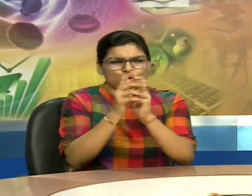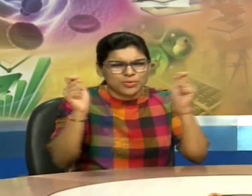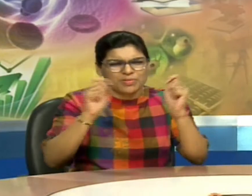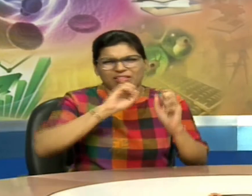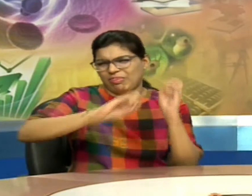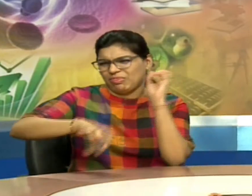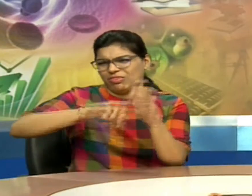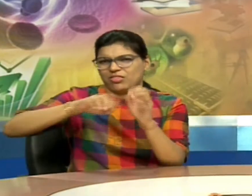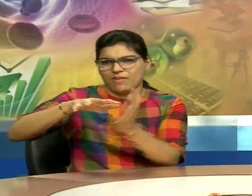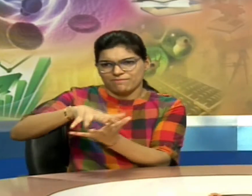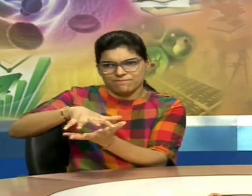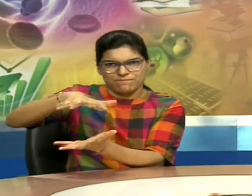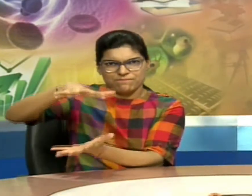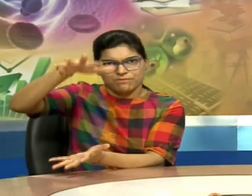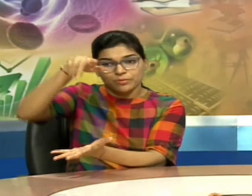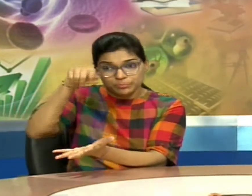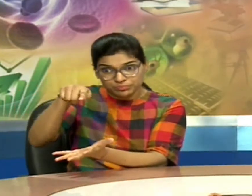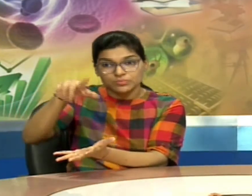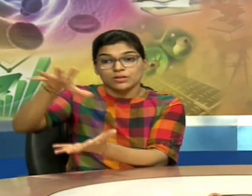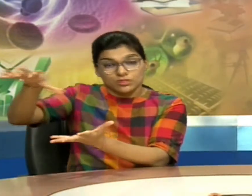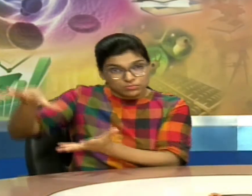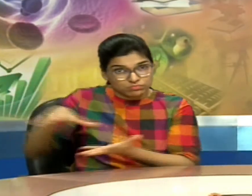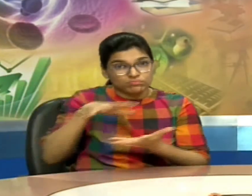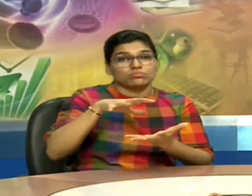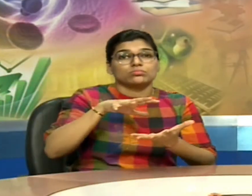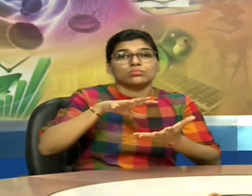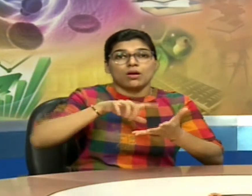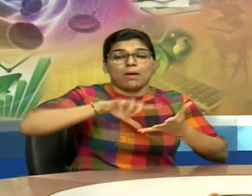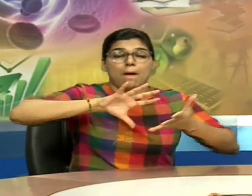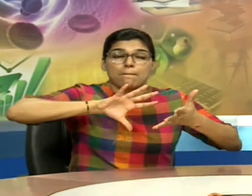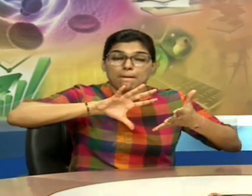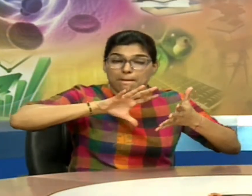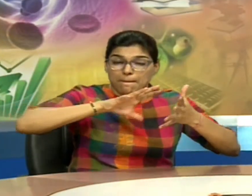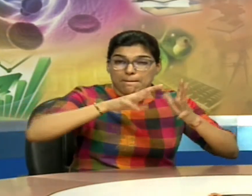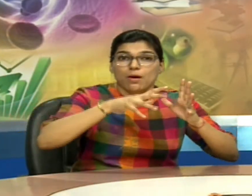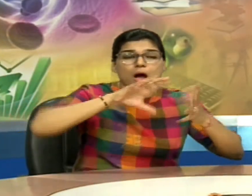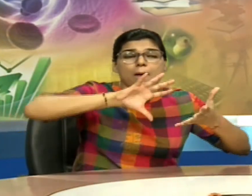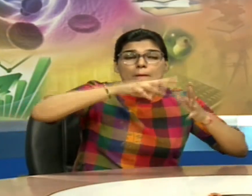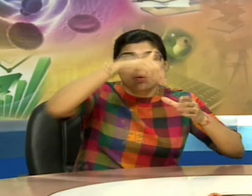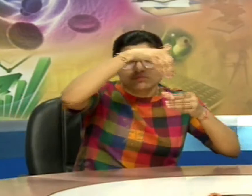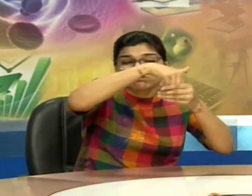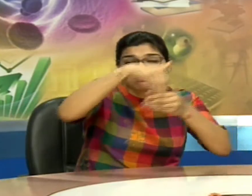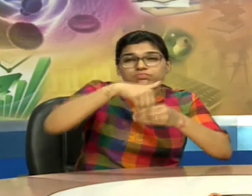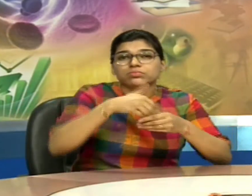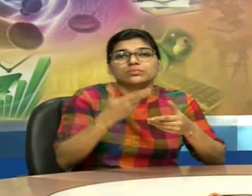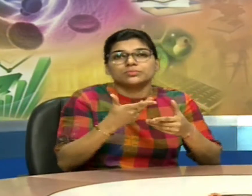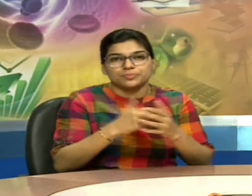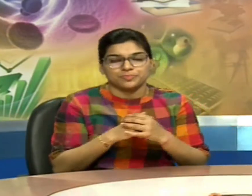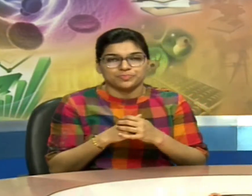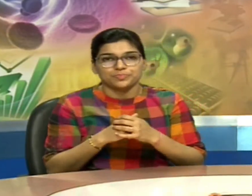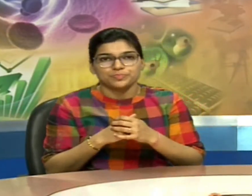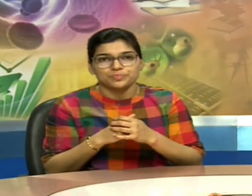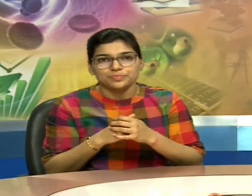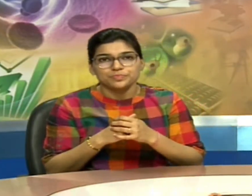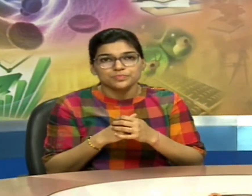about how much things? That is, it saves